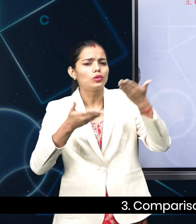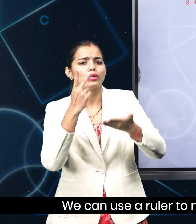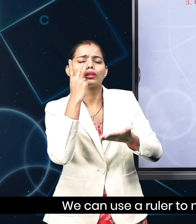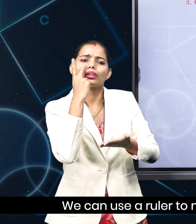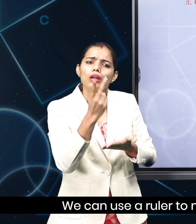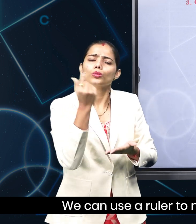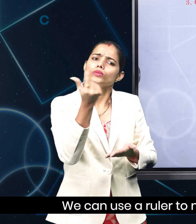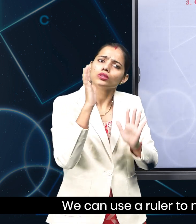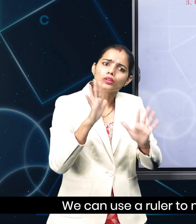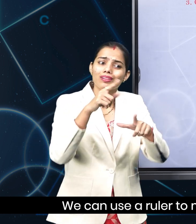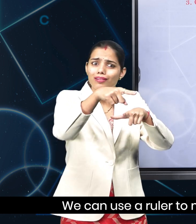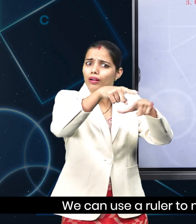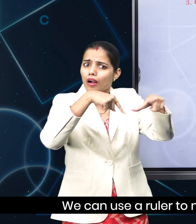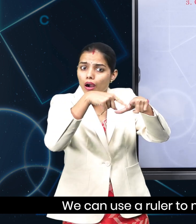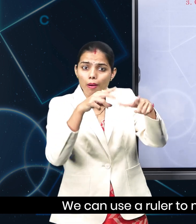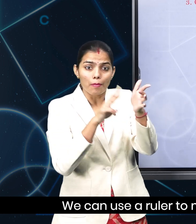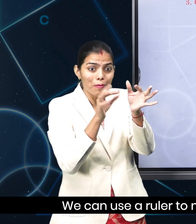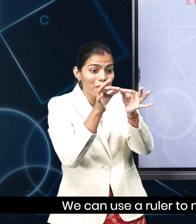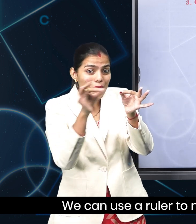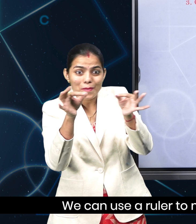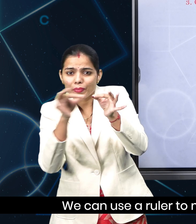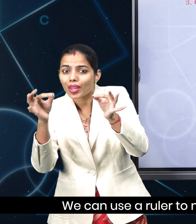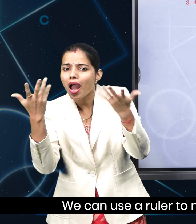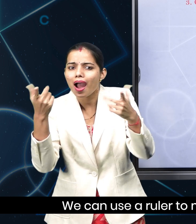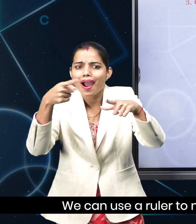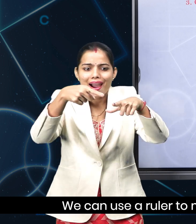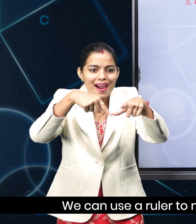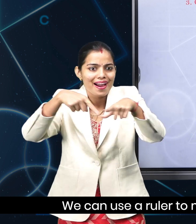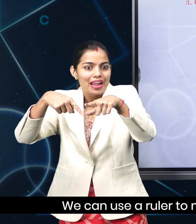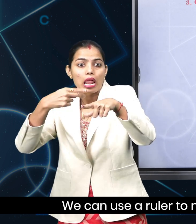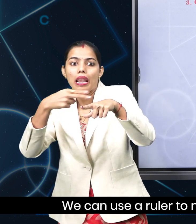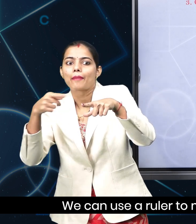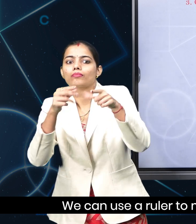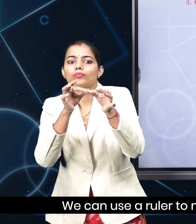We can use a ruler to measure the length of a line segment.